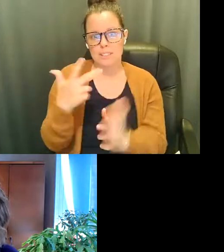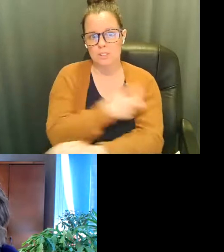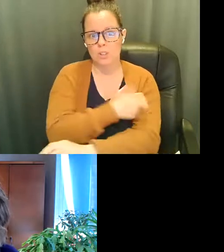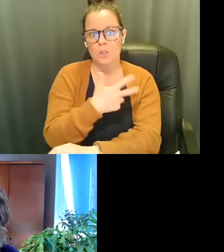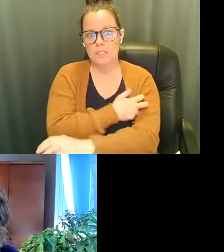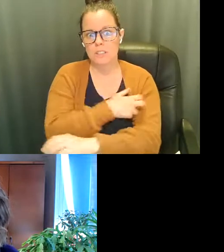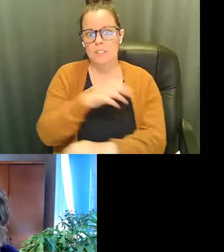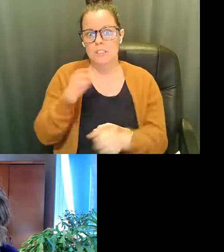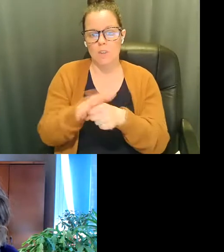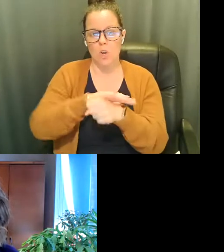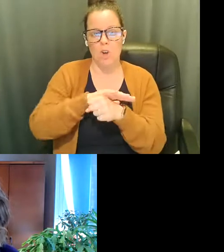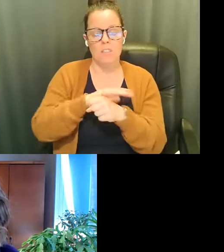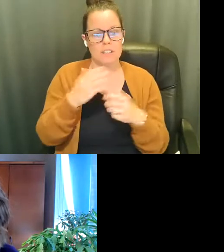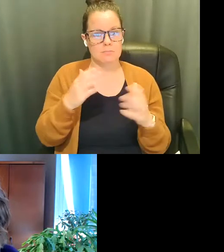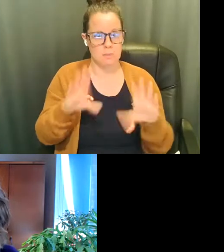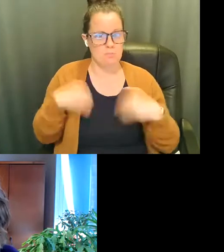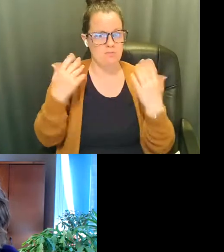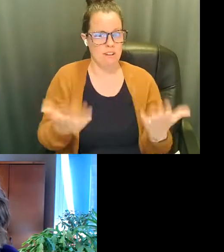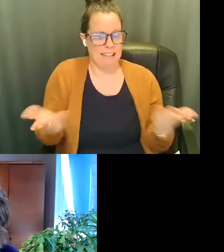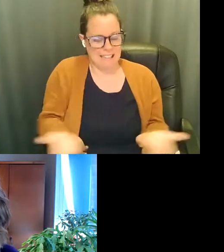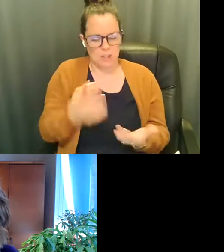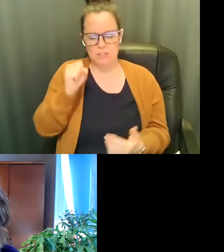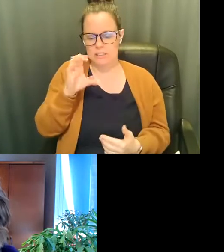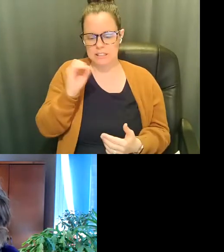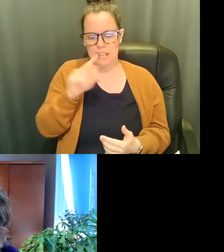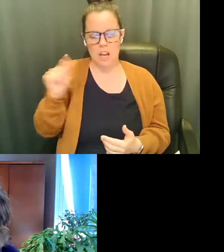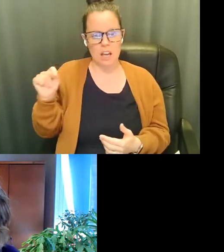vaccine have been given by providers in Scott County.